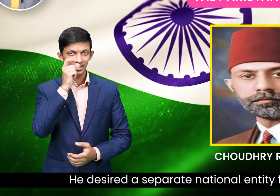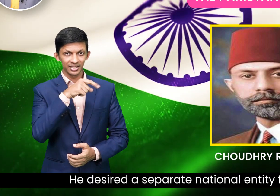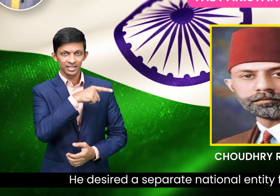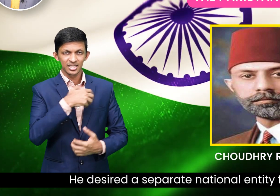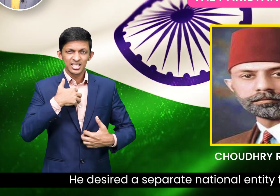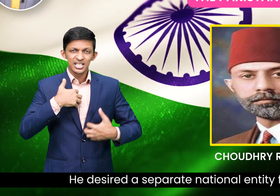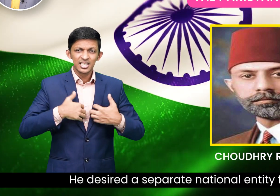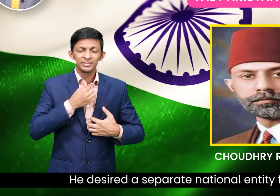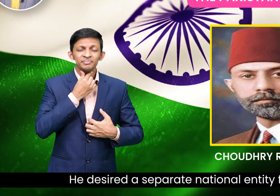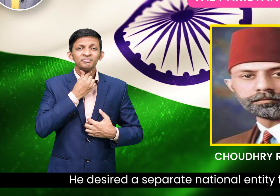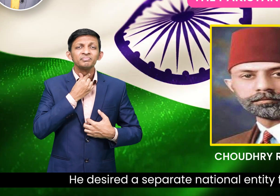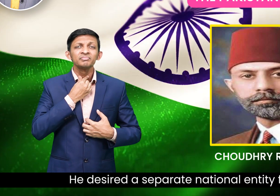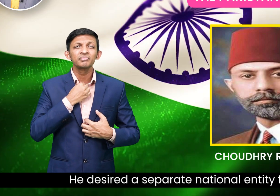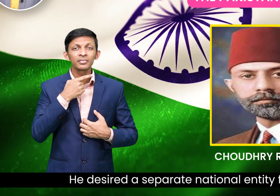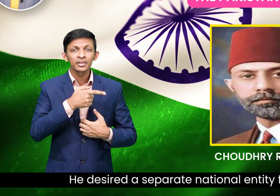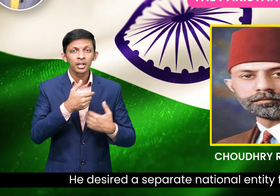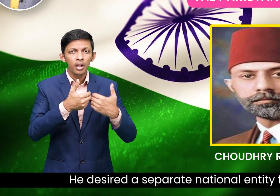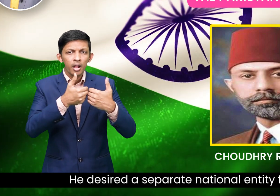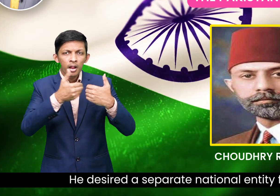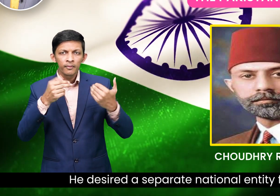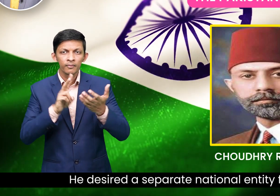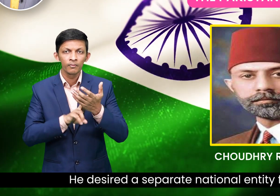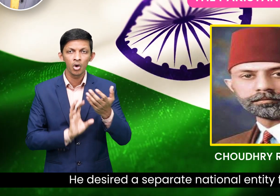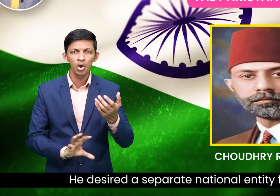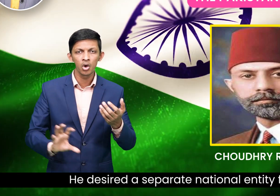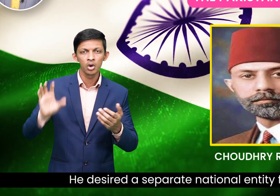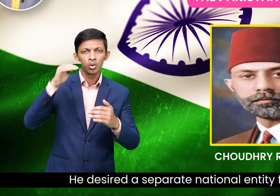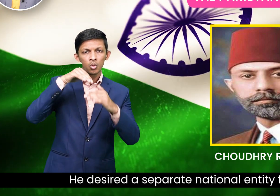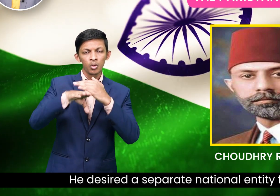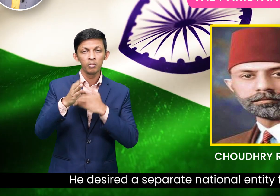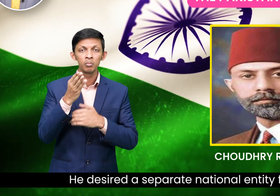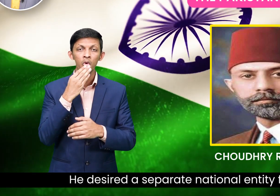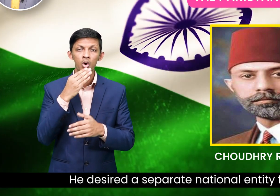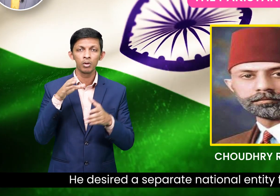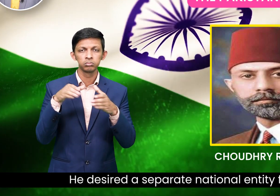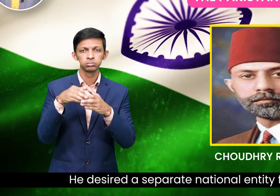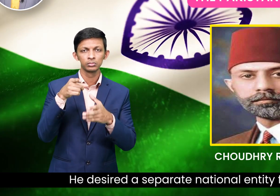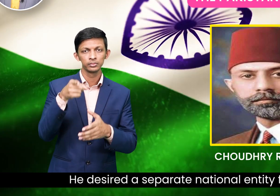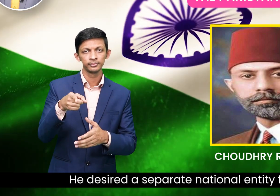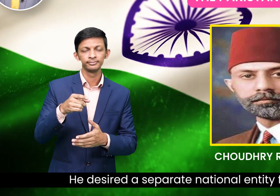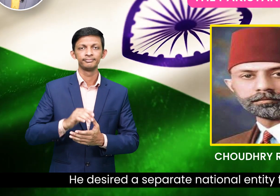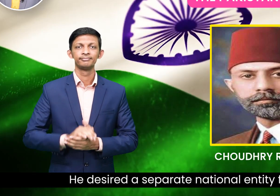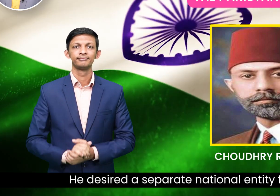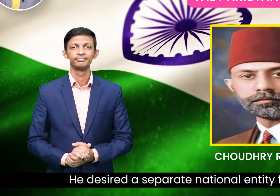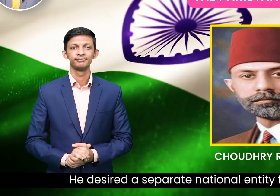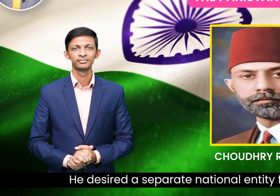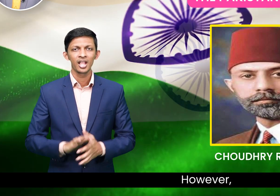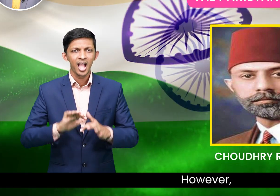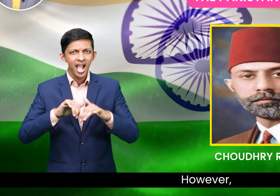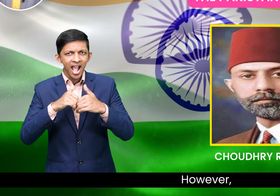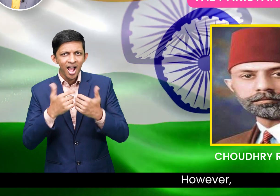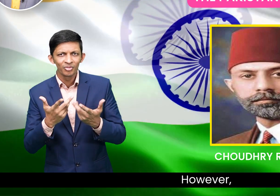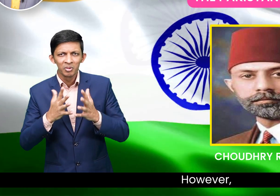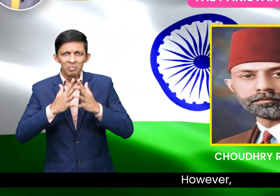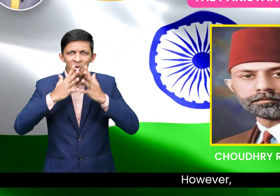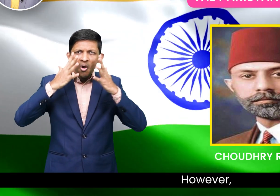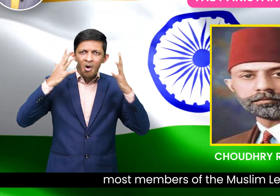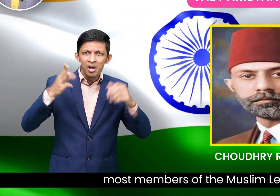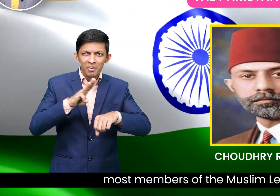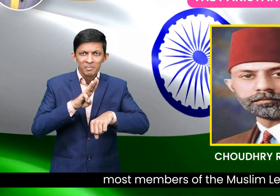He desired a separate national entity for Muslims.